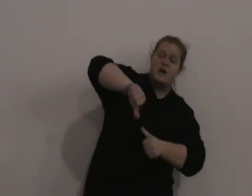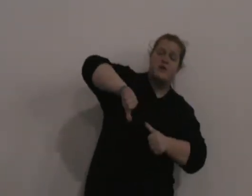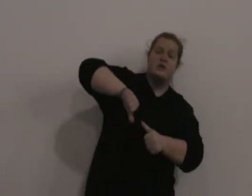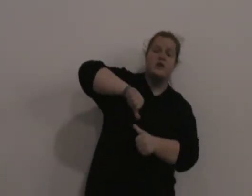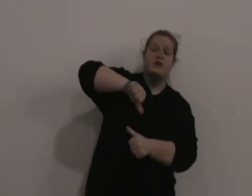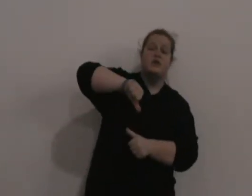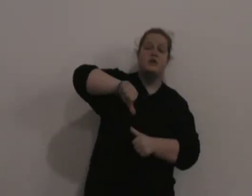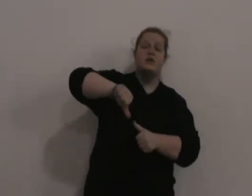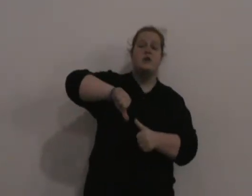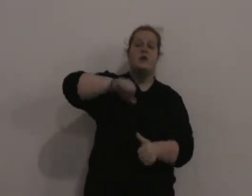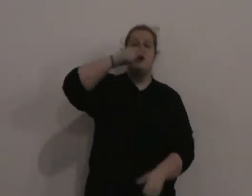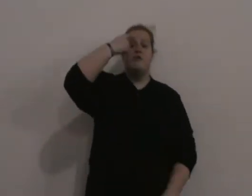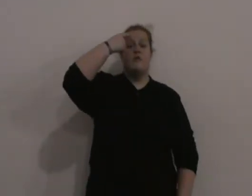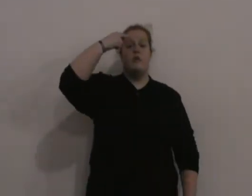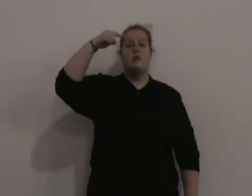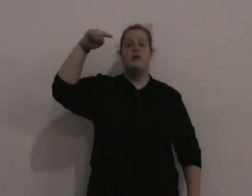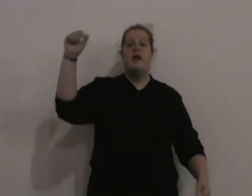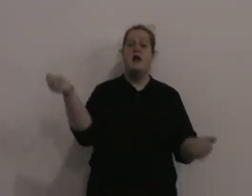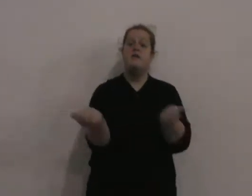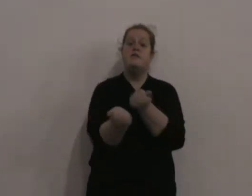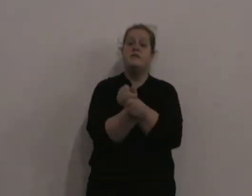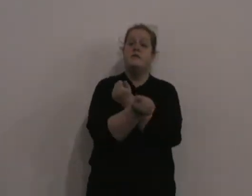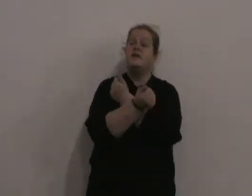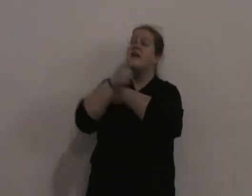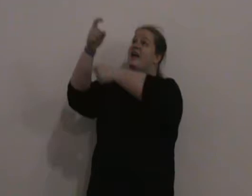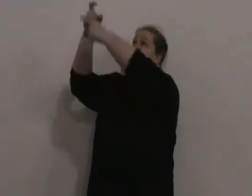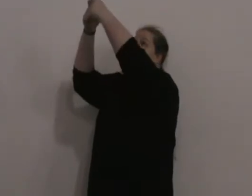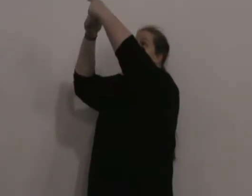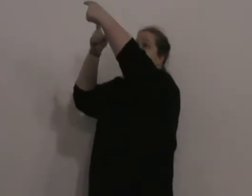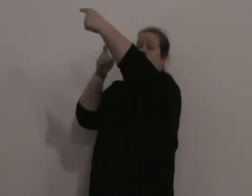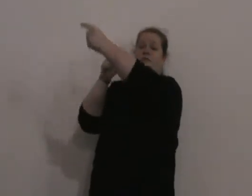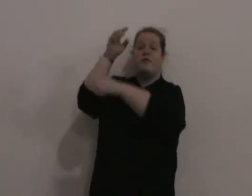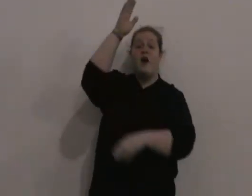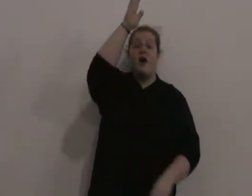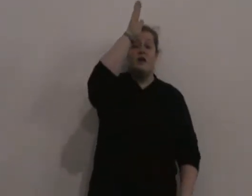another, for love is of God.